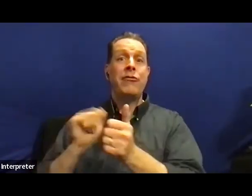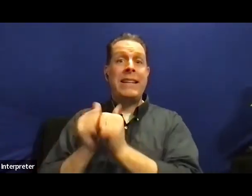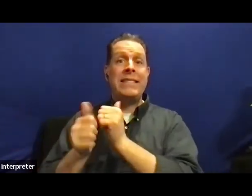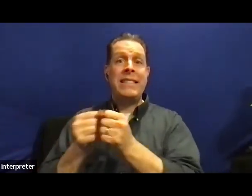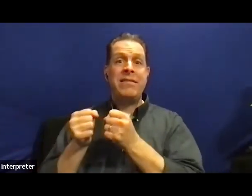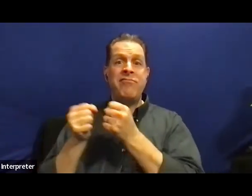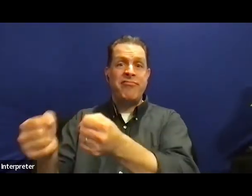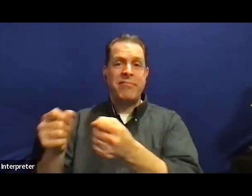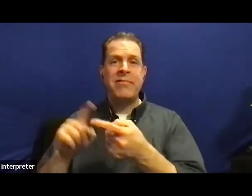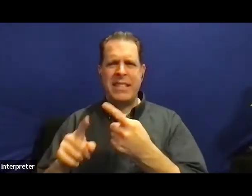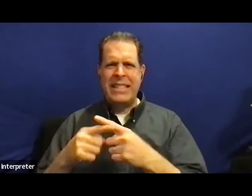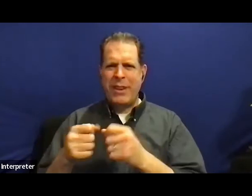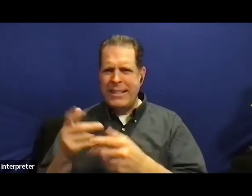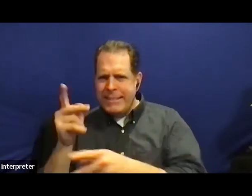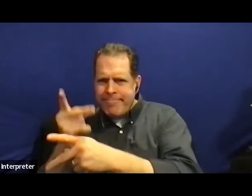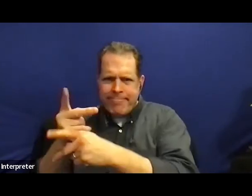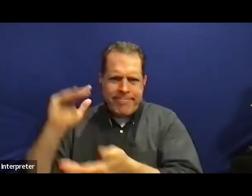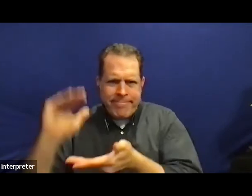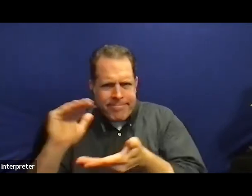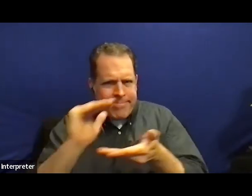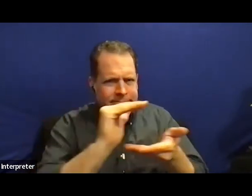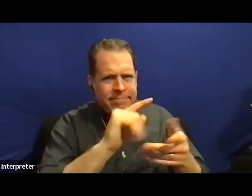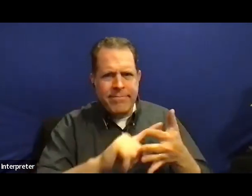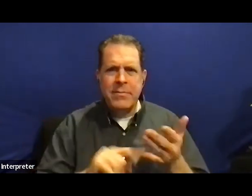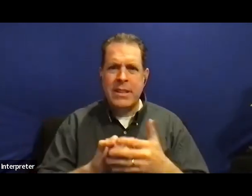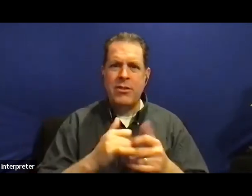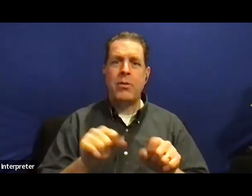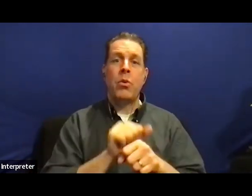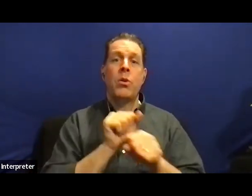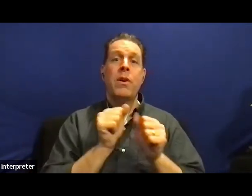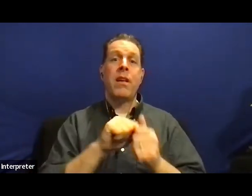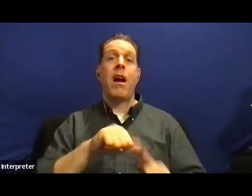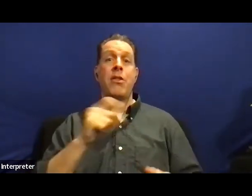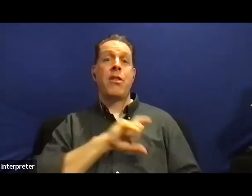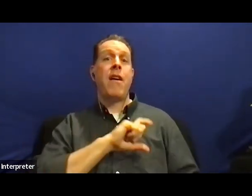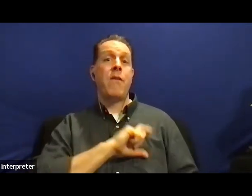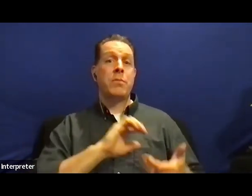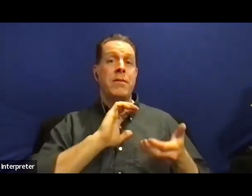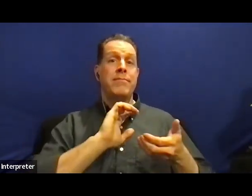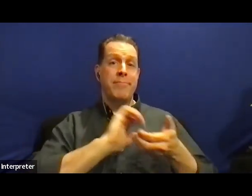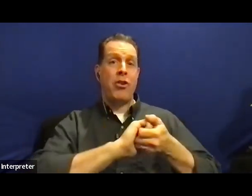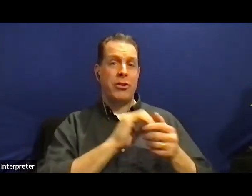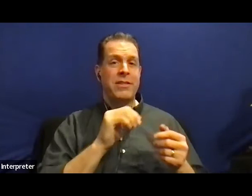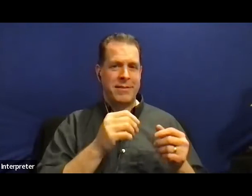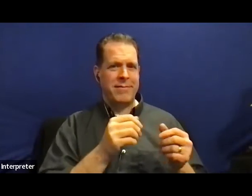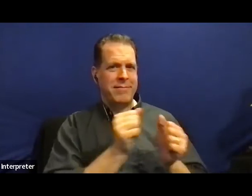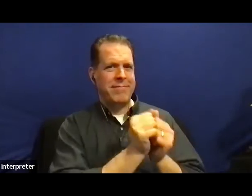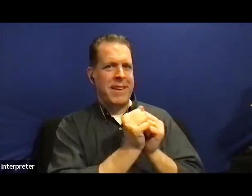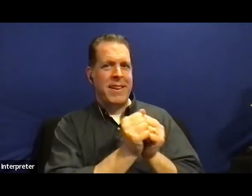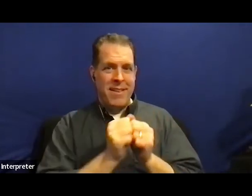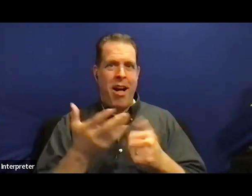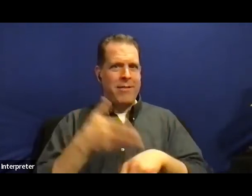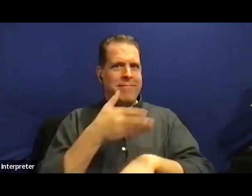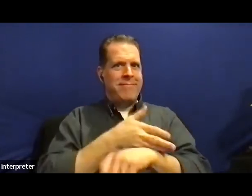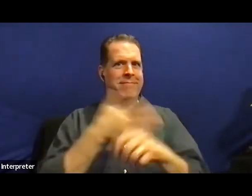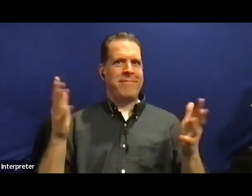coordinated emphasis missions with regional law enforcement partners, and we have already seen positive progress from this committed